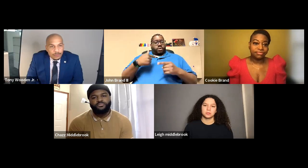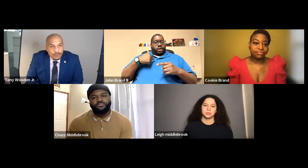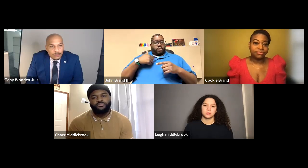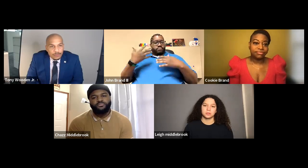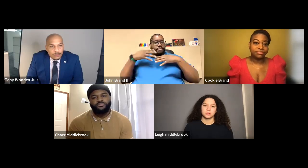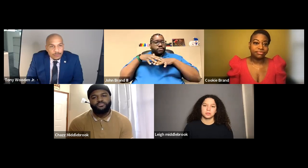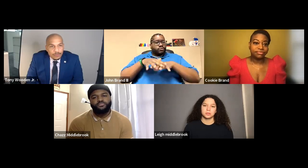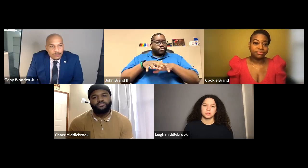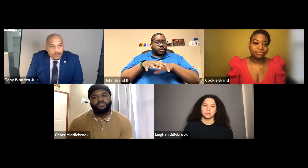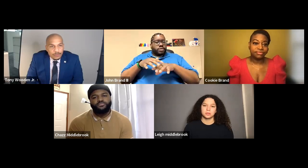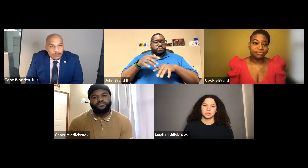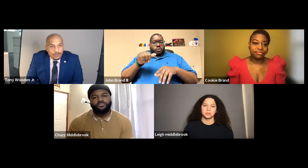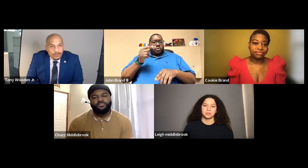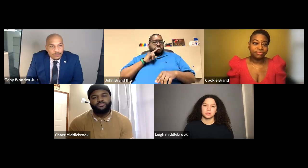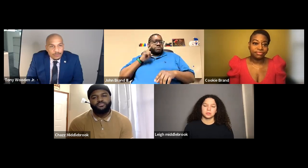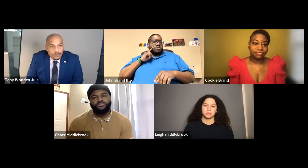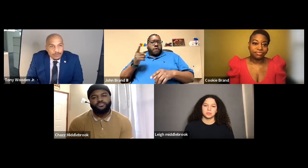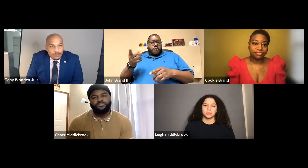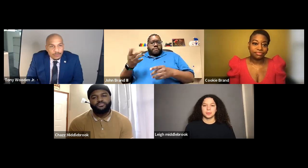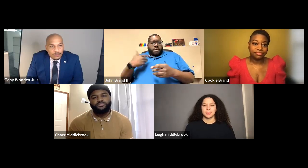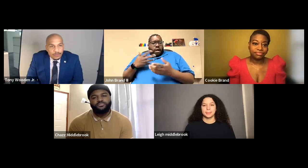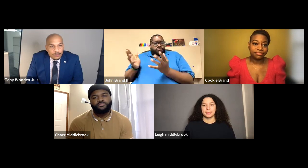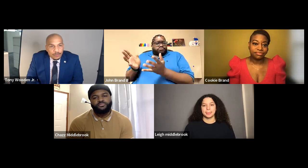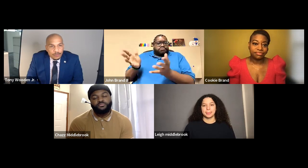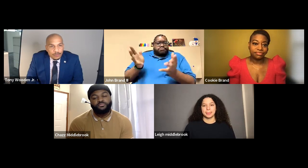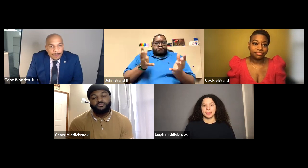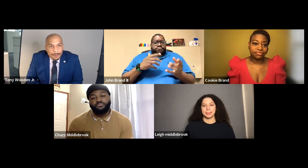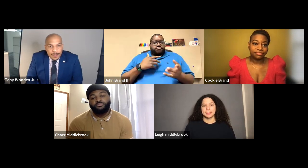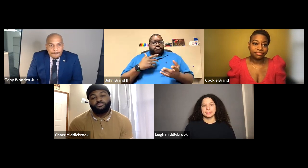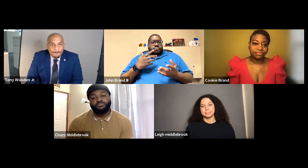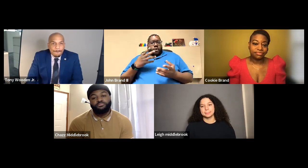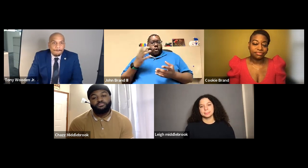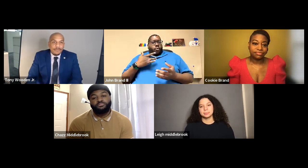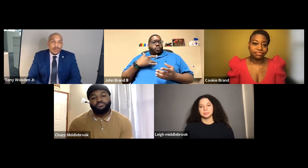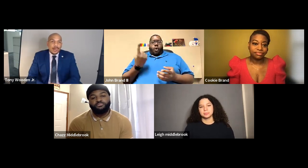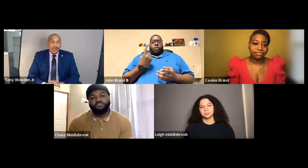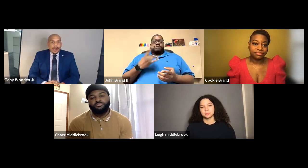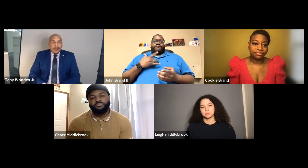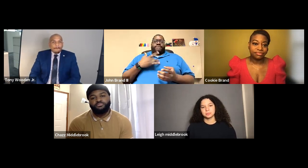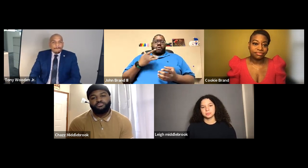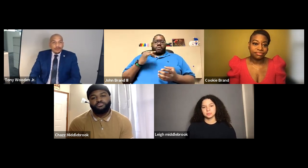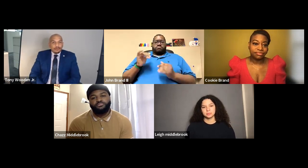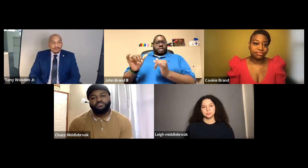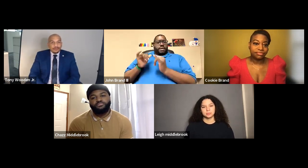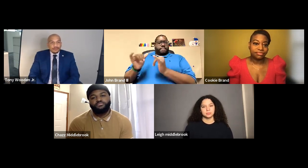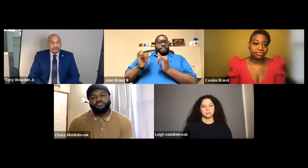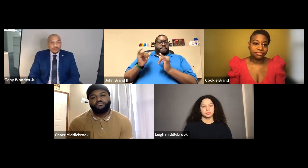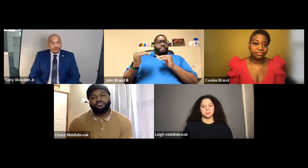children. Even when we were mainstream, there were other deaf kids at school. And I